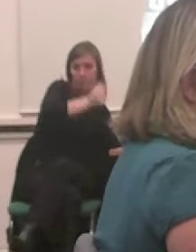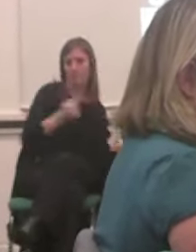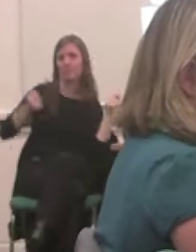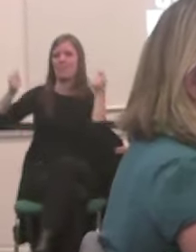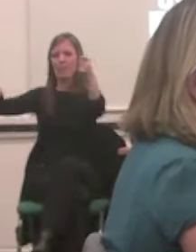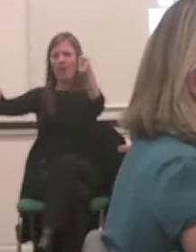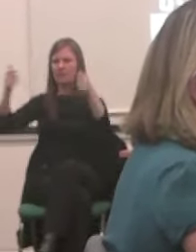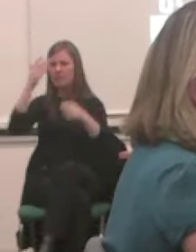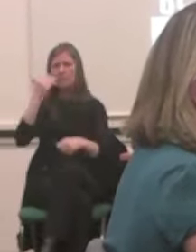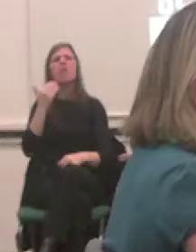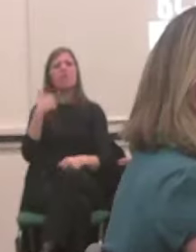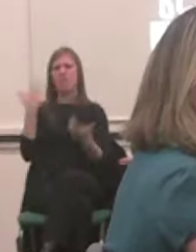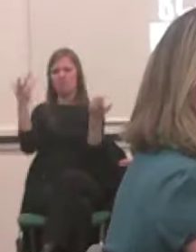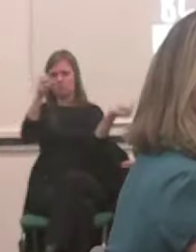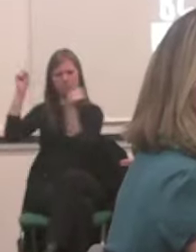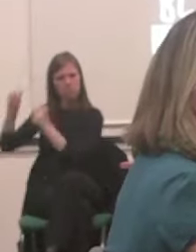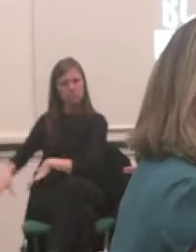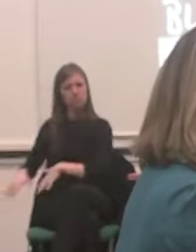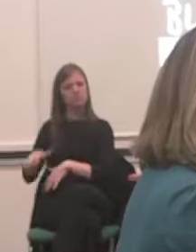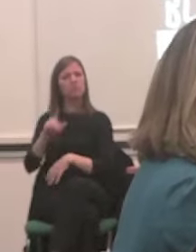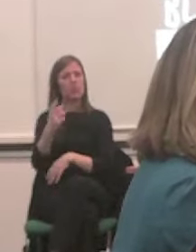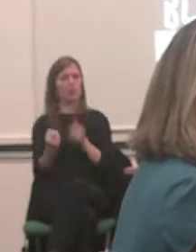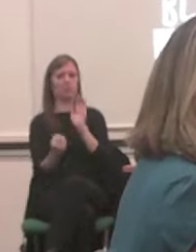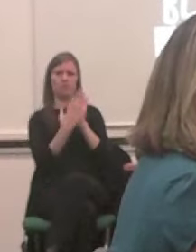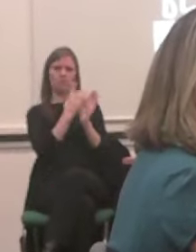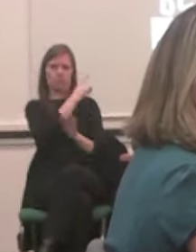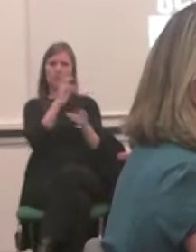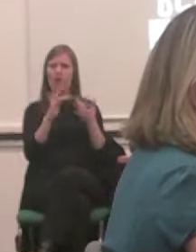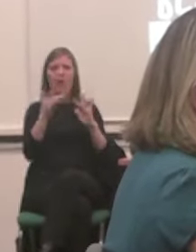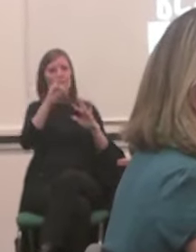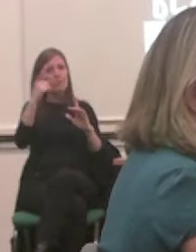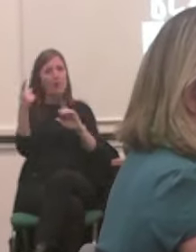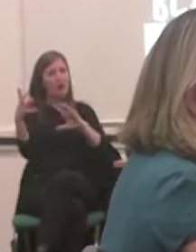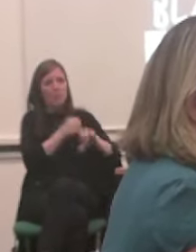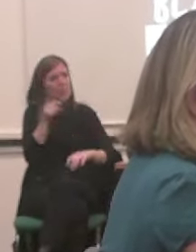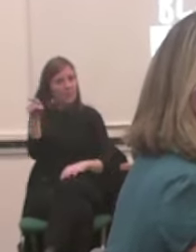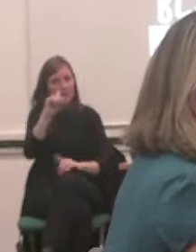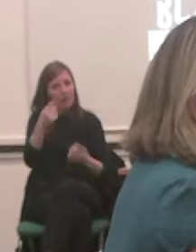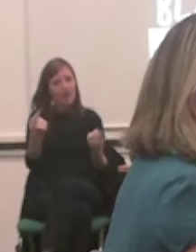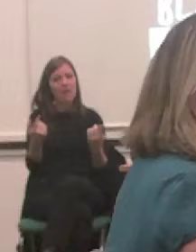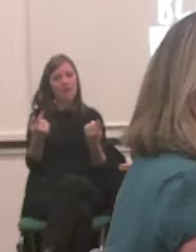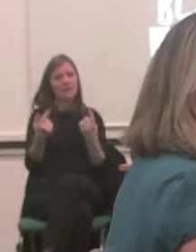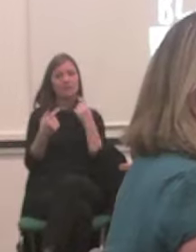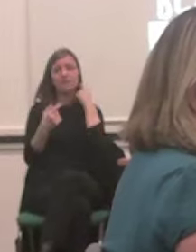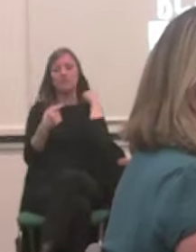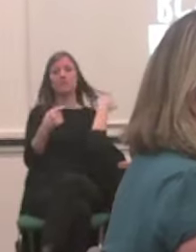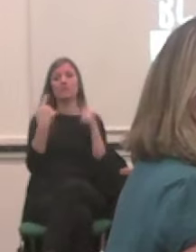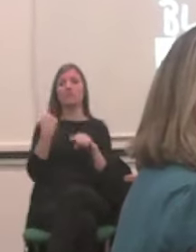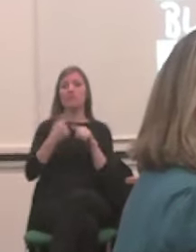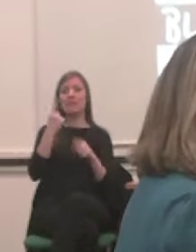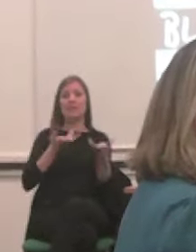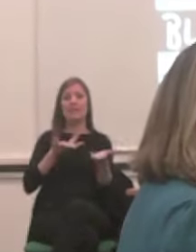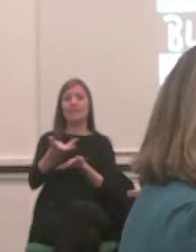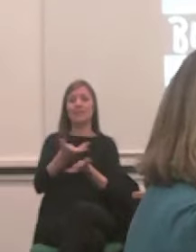the discussion down. So they put this online blackboard on here, and suddenly the discussion was